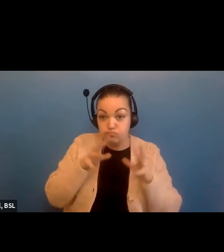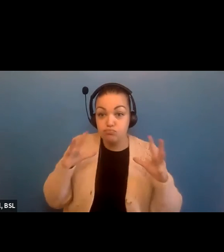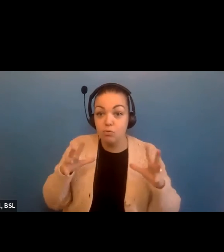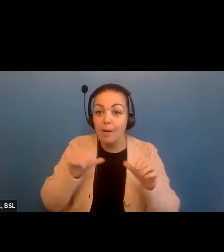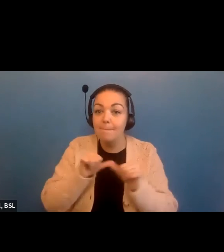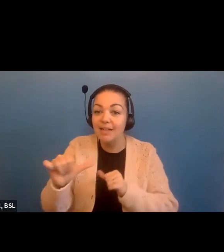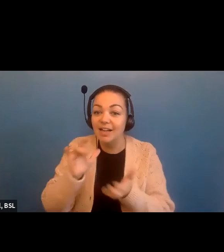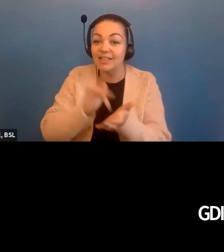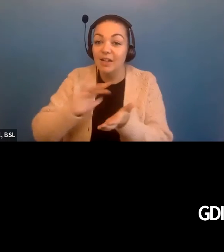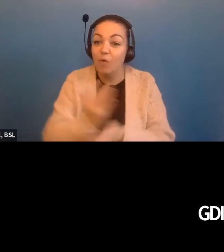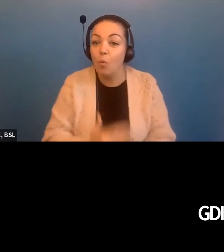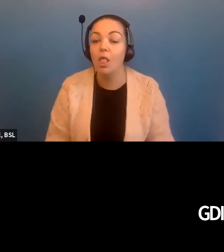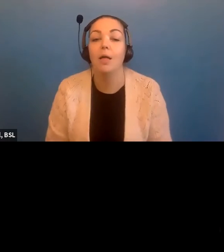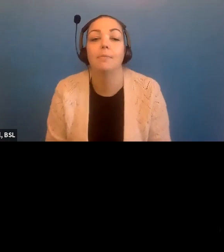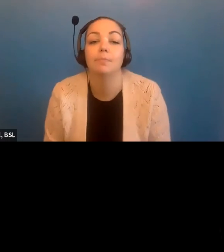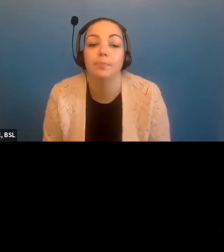Thank you.